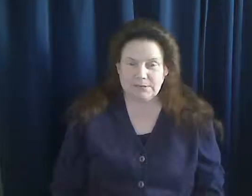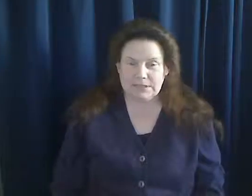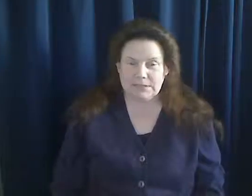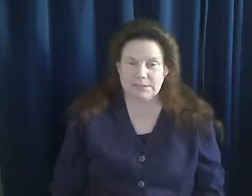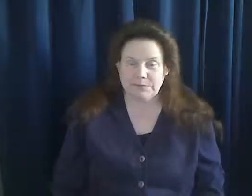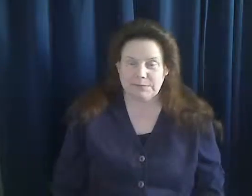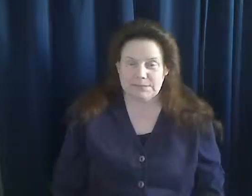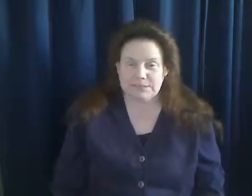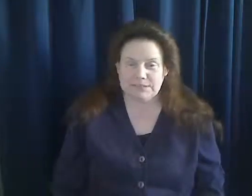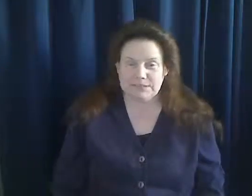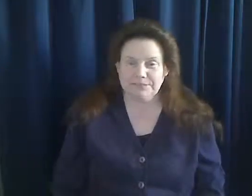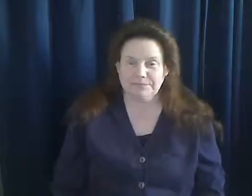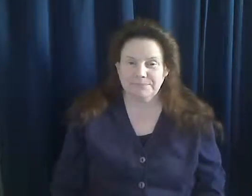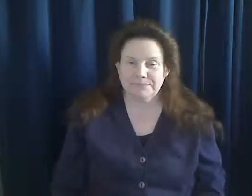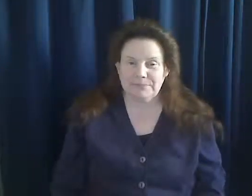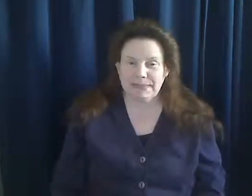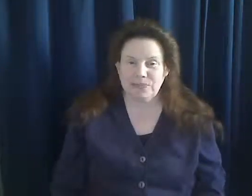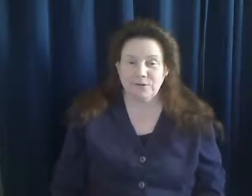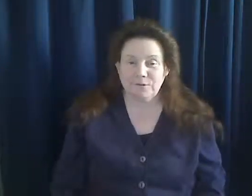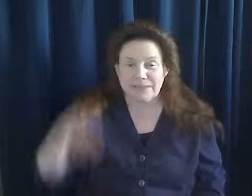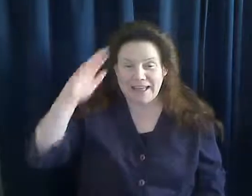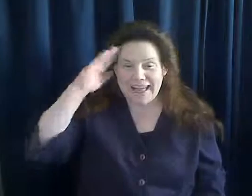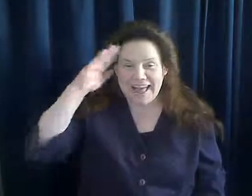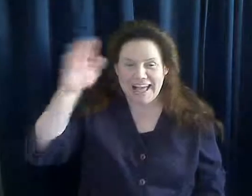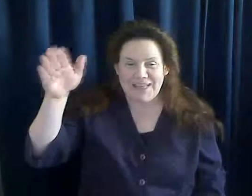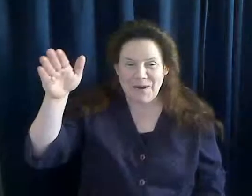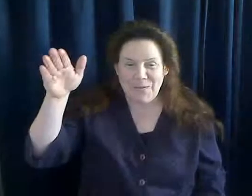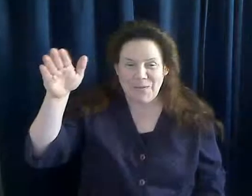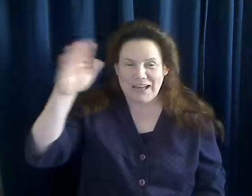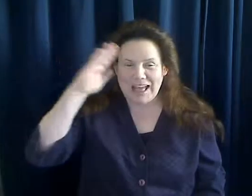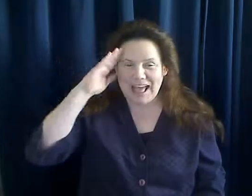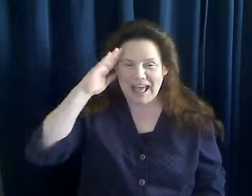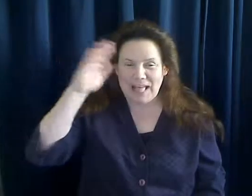seeing someone from a distance. Hello, hello.